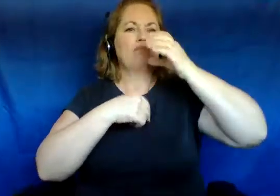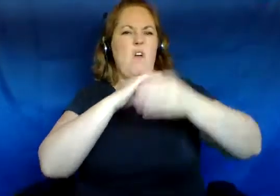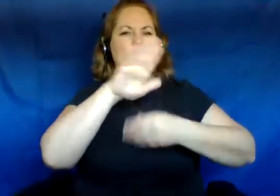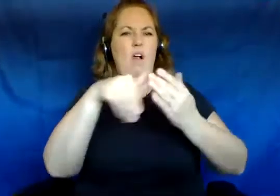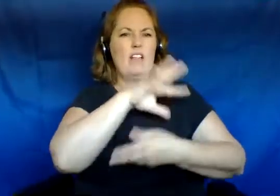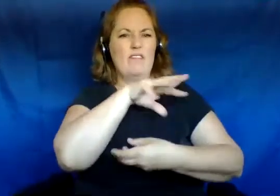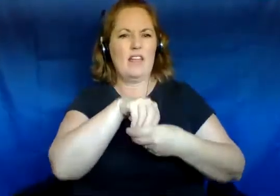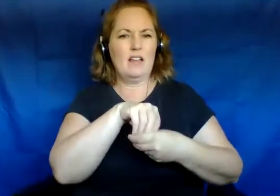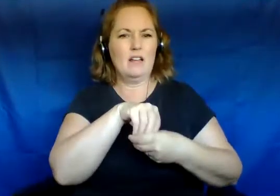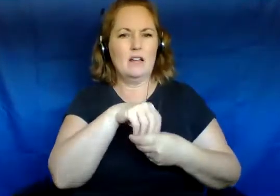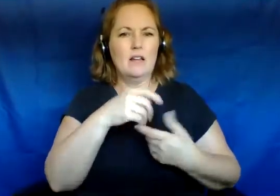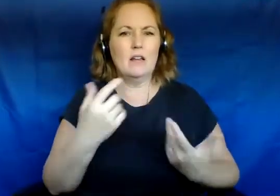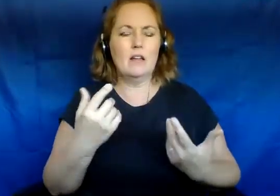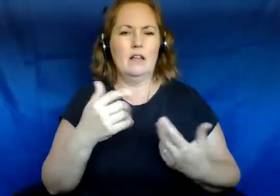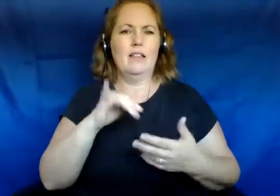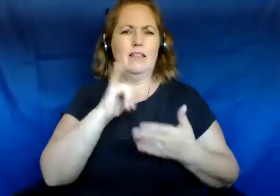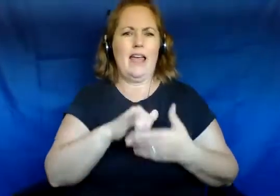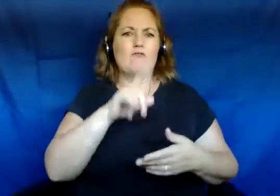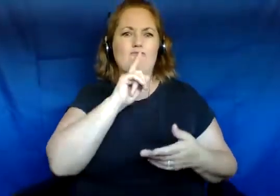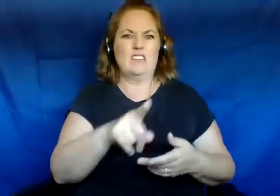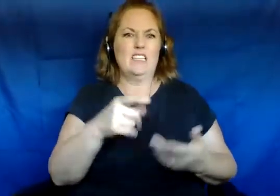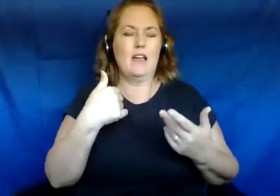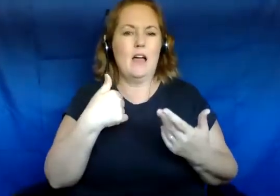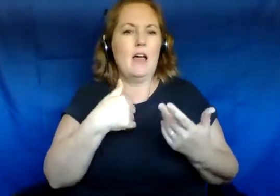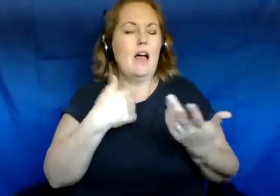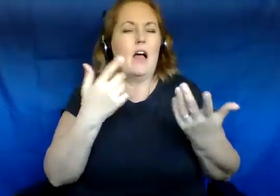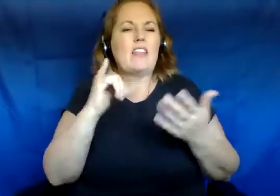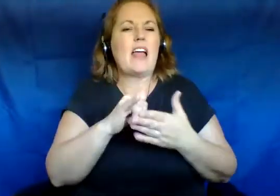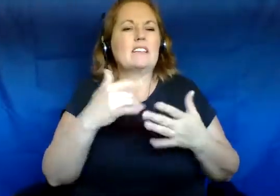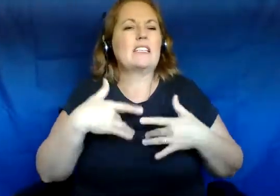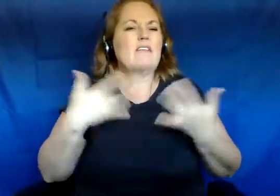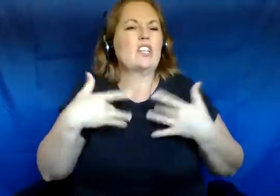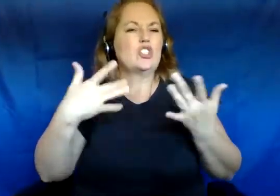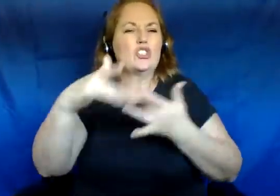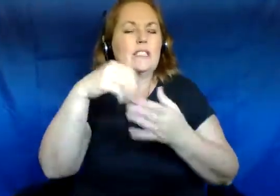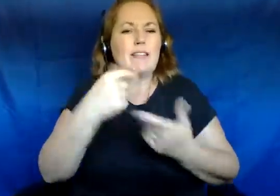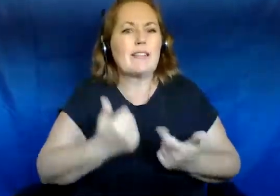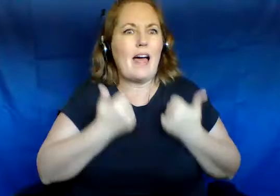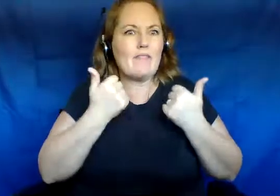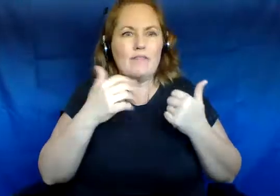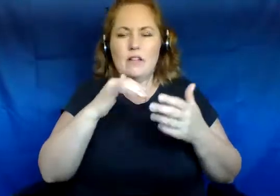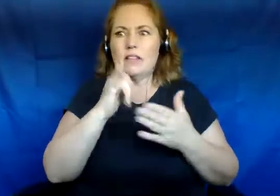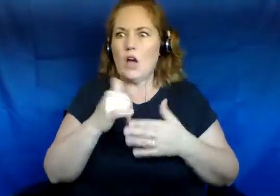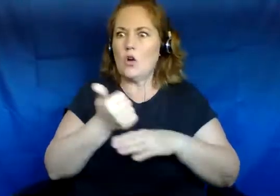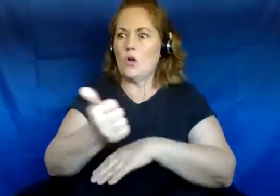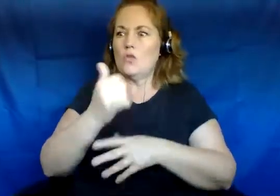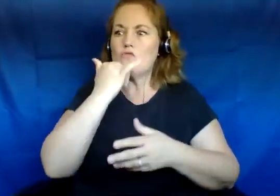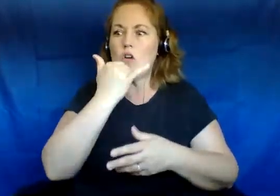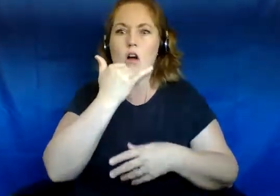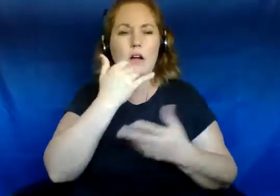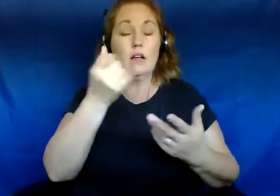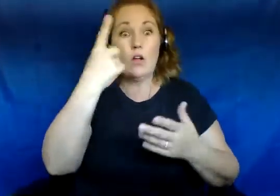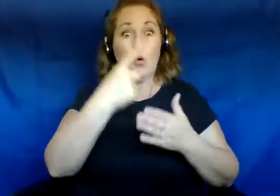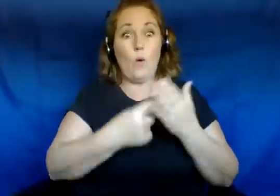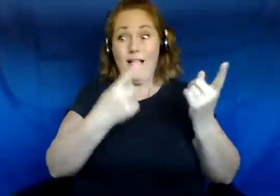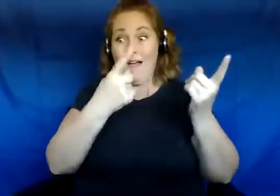an attempt to evade our part in the adventures of life that go wrong. One of the things that